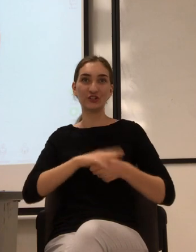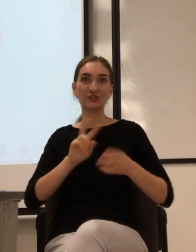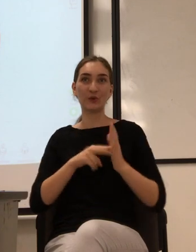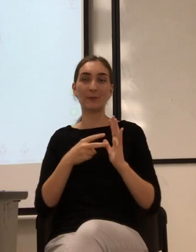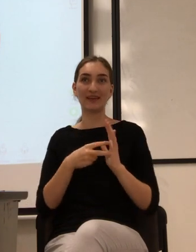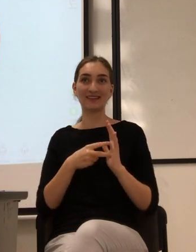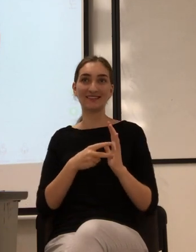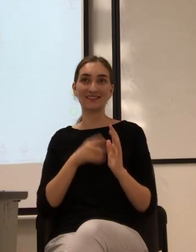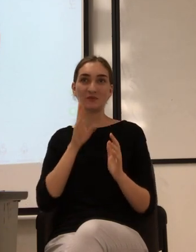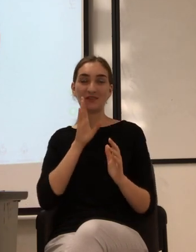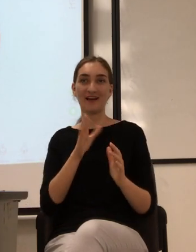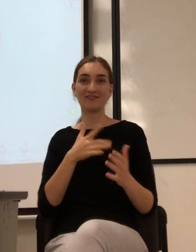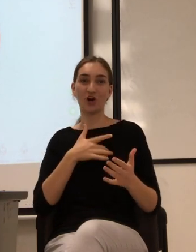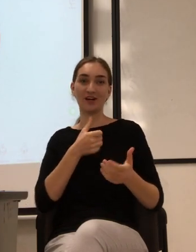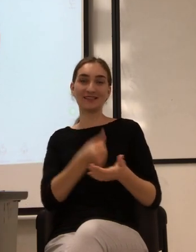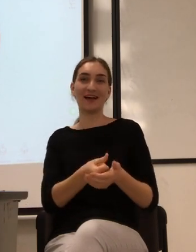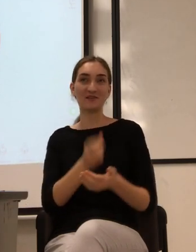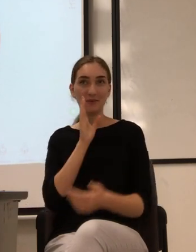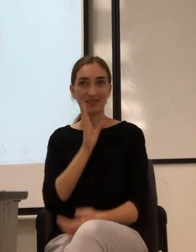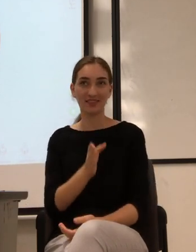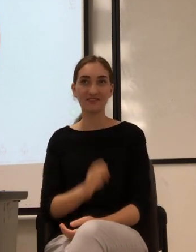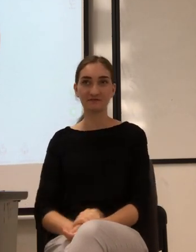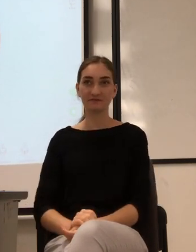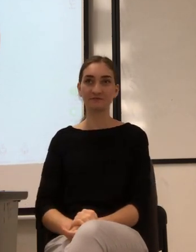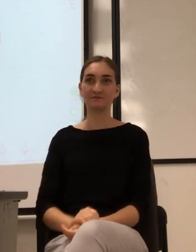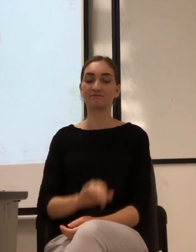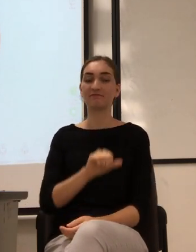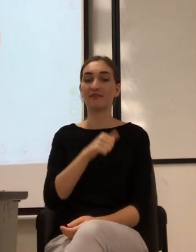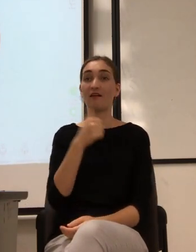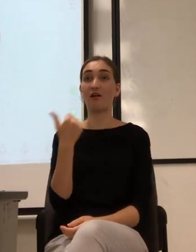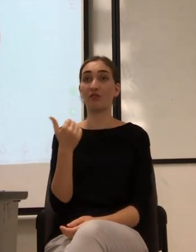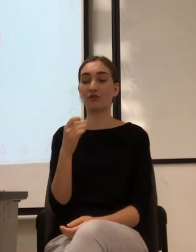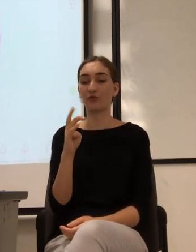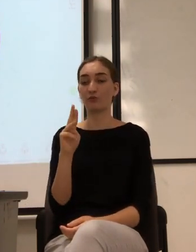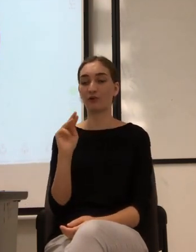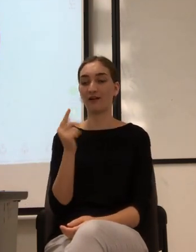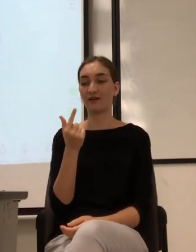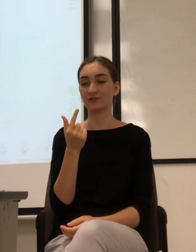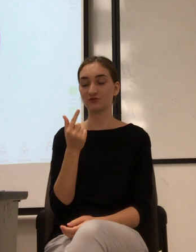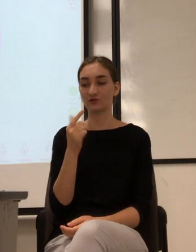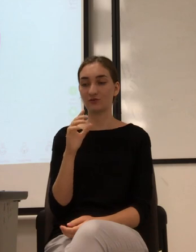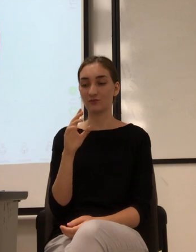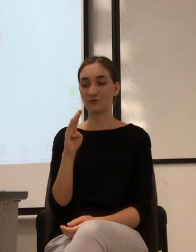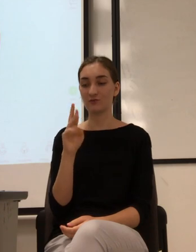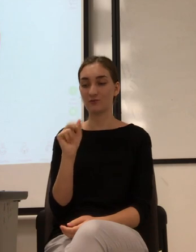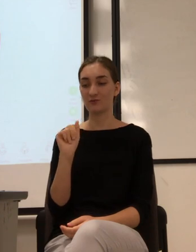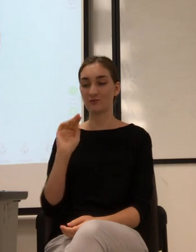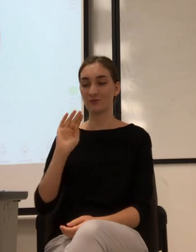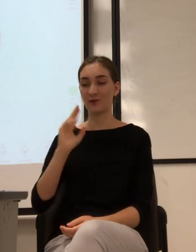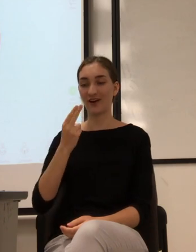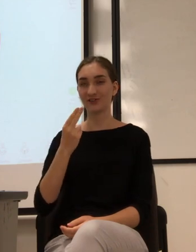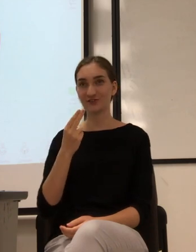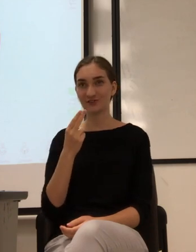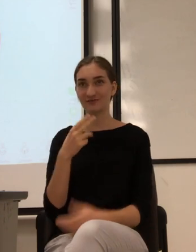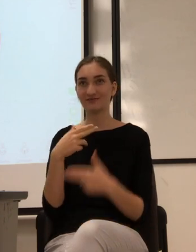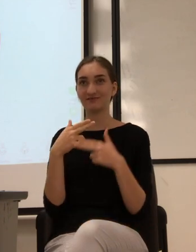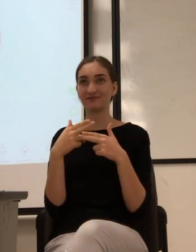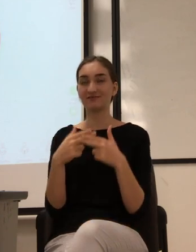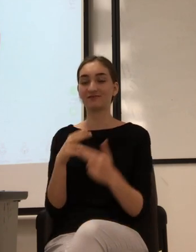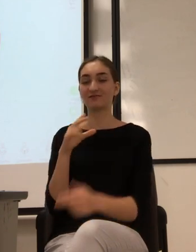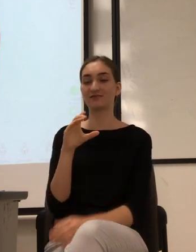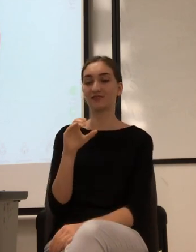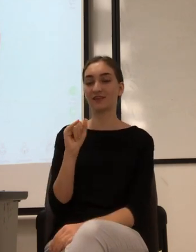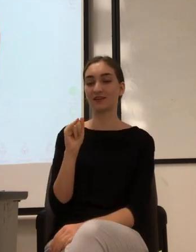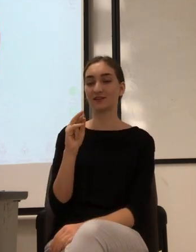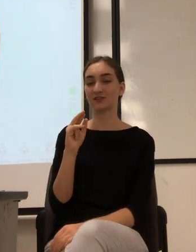attack, basically. Alright, now the other branch, it goes around back there. It's called circumflex.